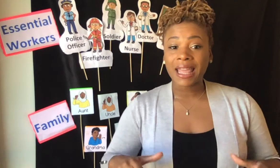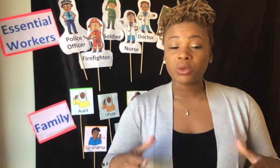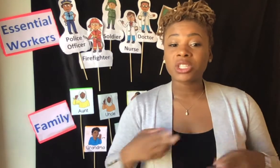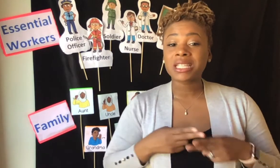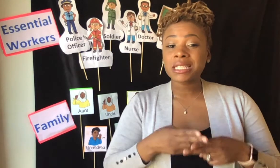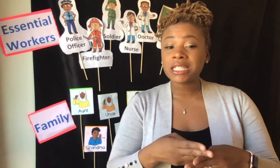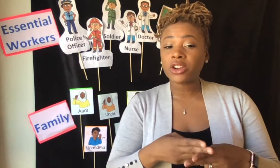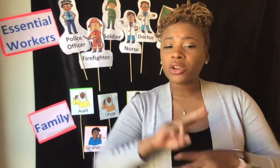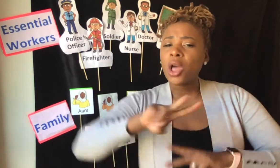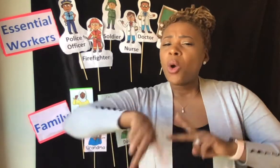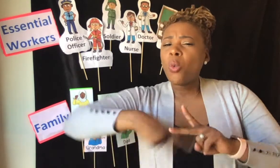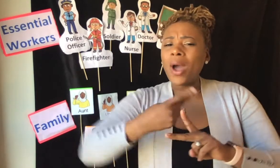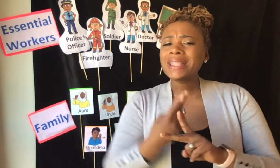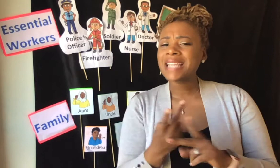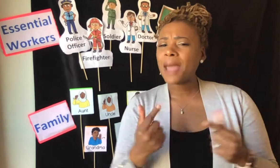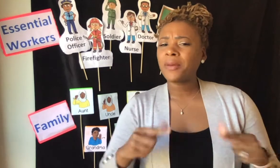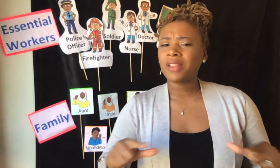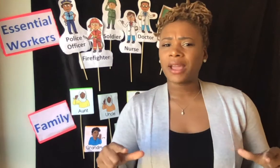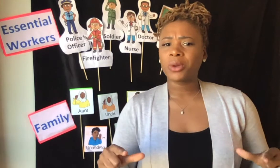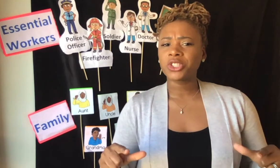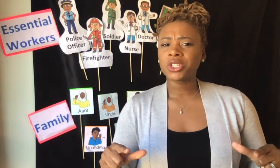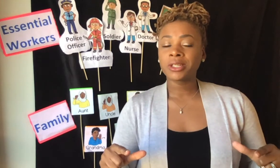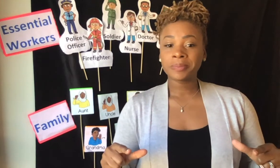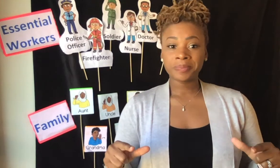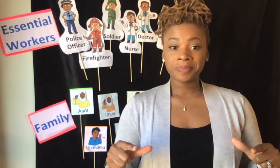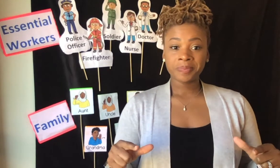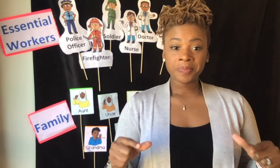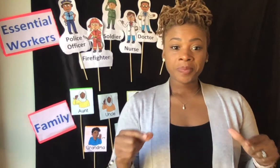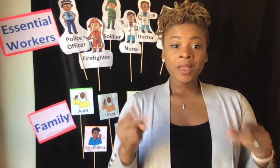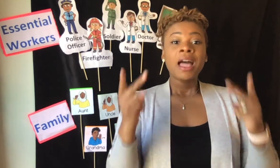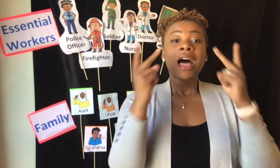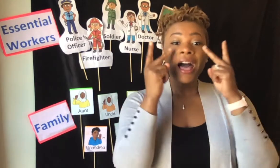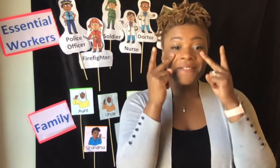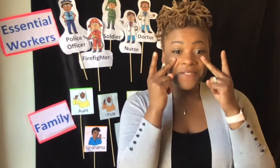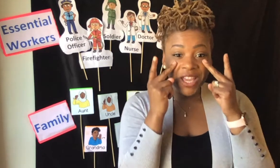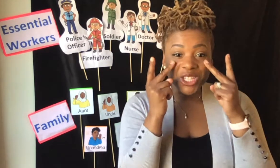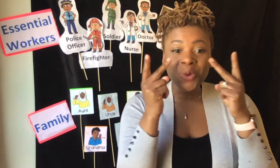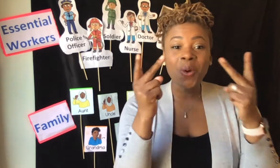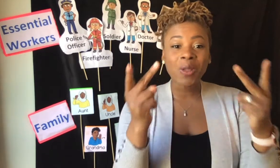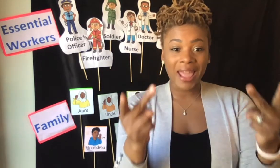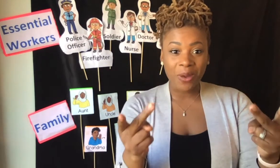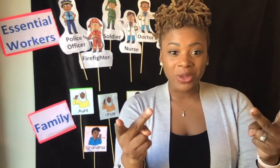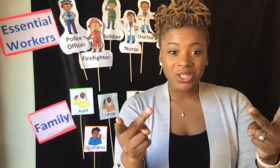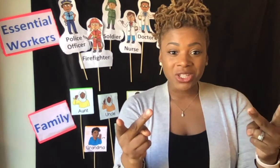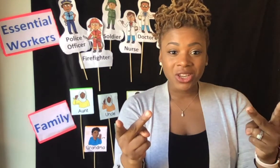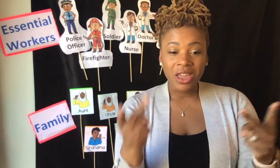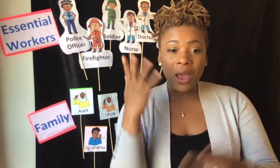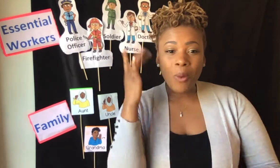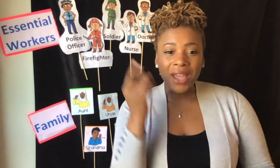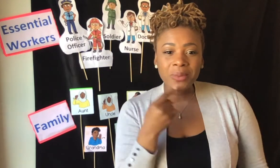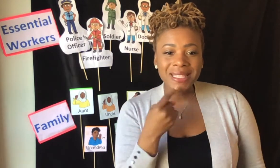is considered what type of language? A visual language. And why do we say